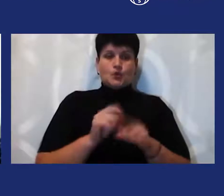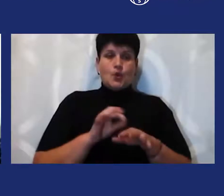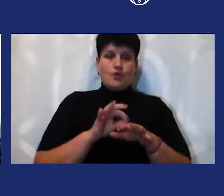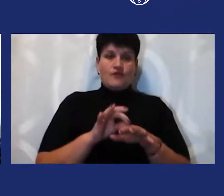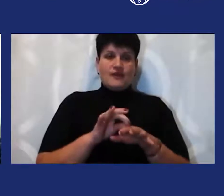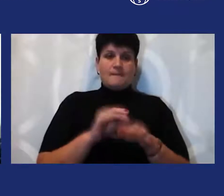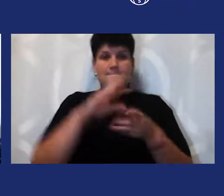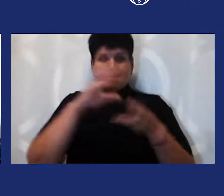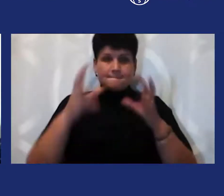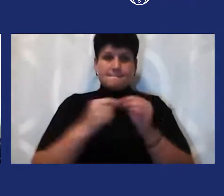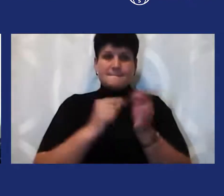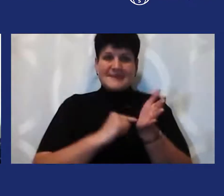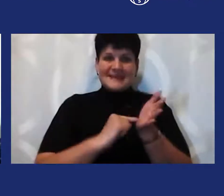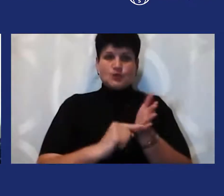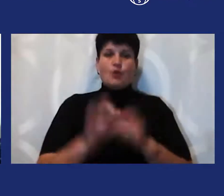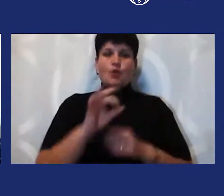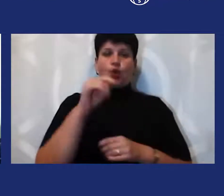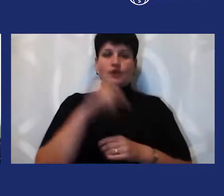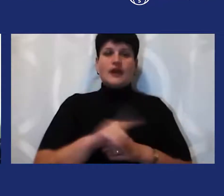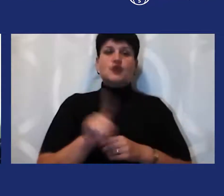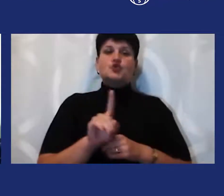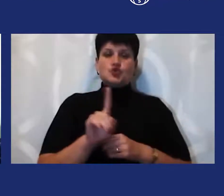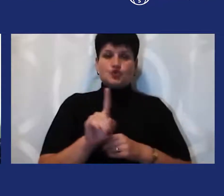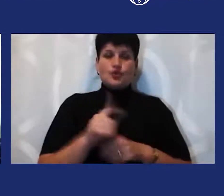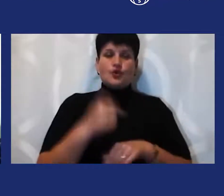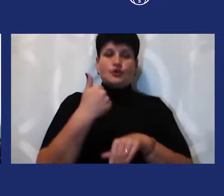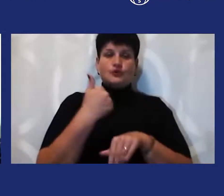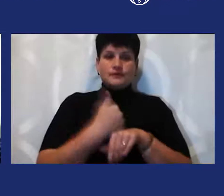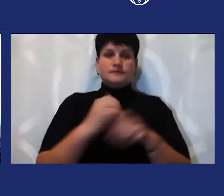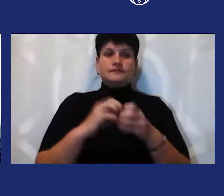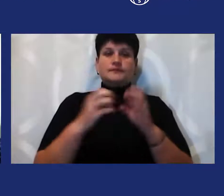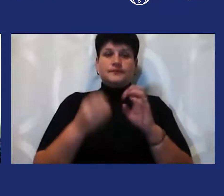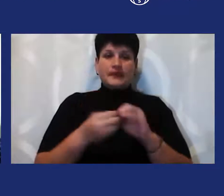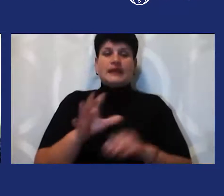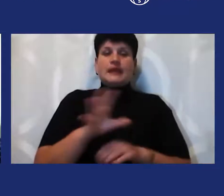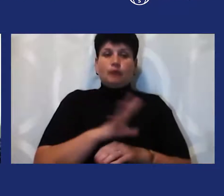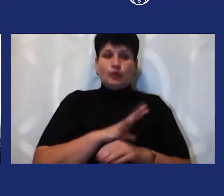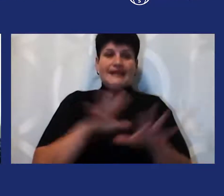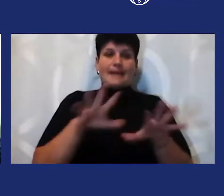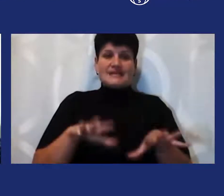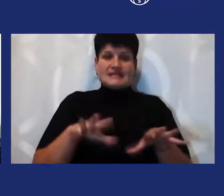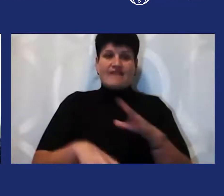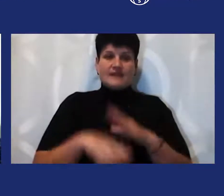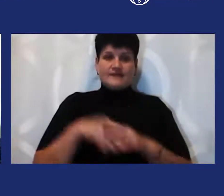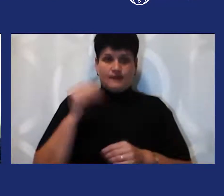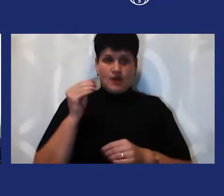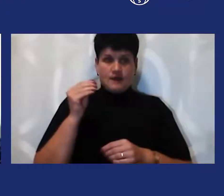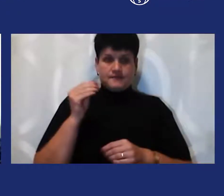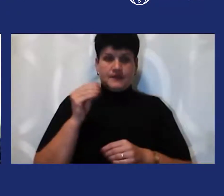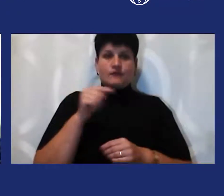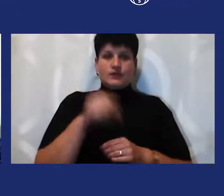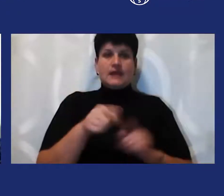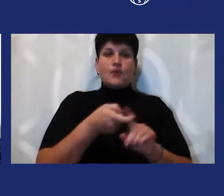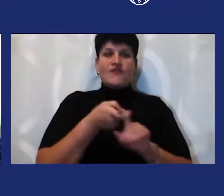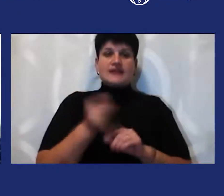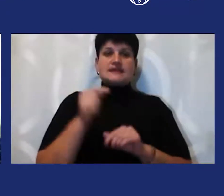To sum up, I would like to say that the main challenges of what we have seen during the